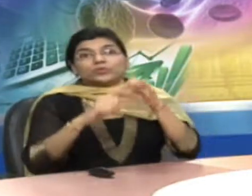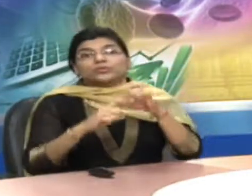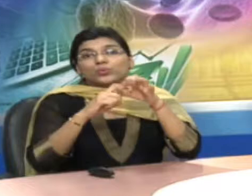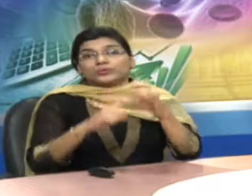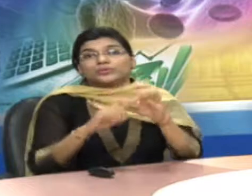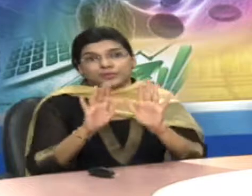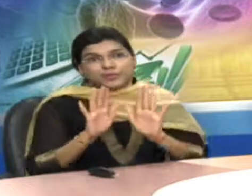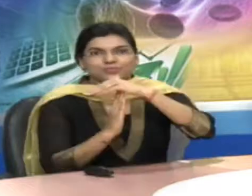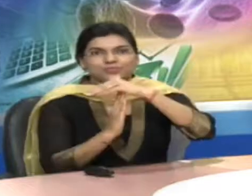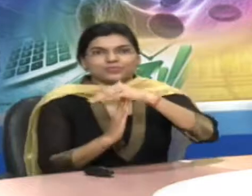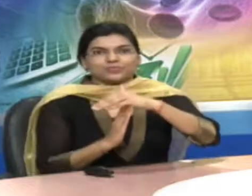Now